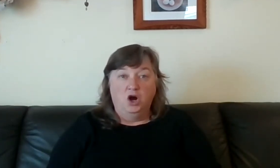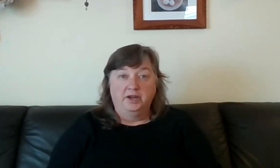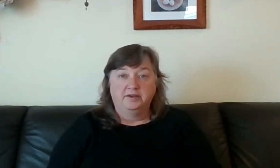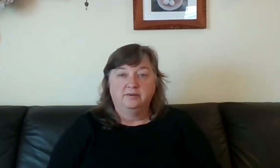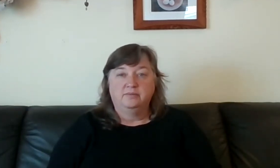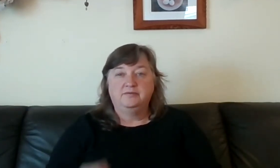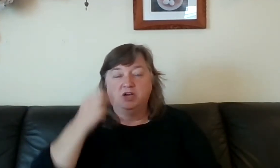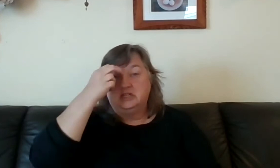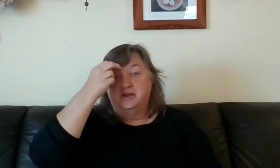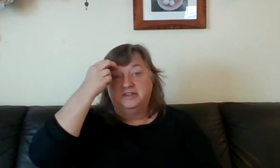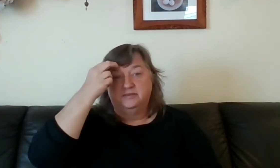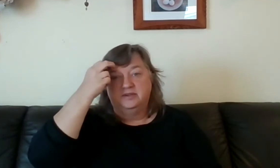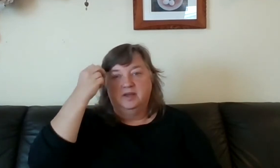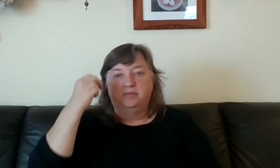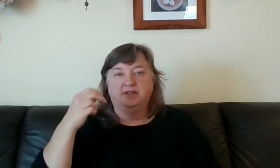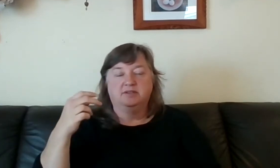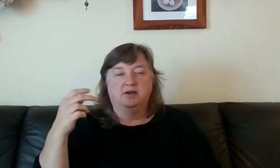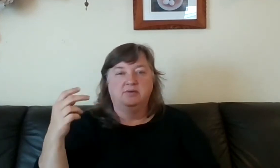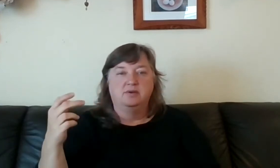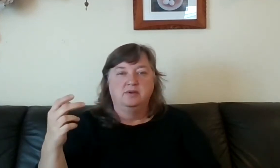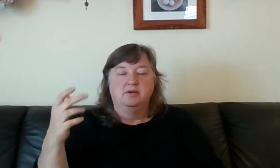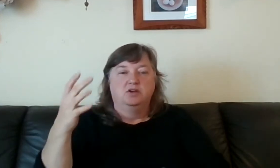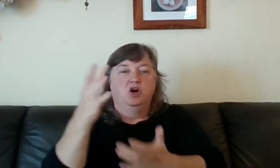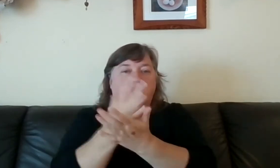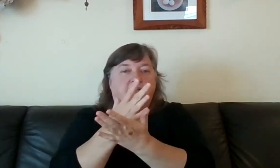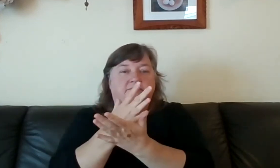Gone. We've talked about this one a couple weeks ago. Gone.